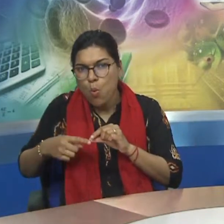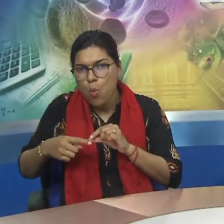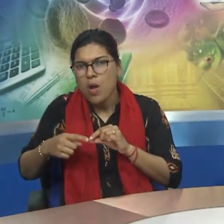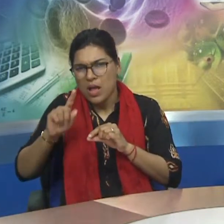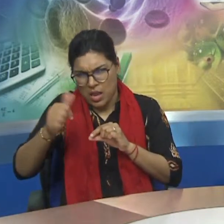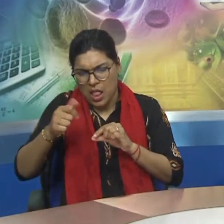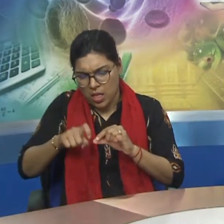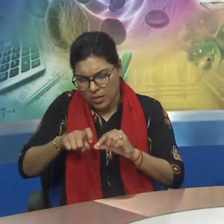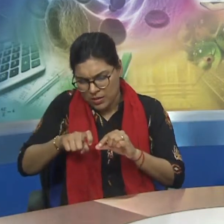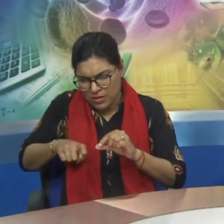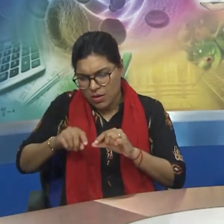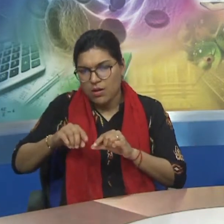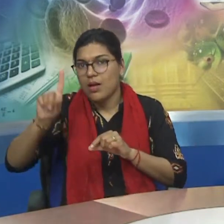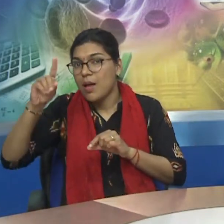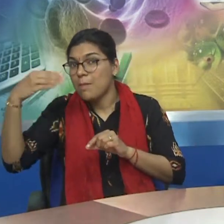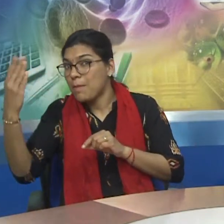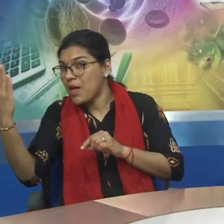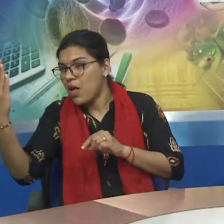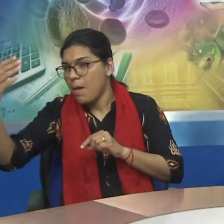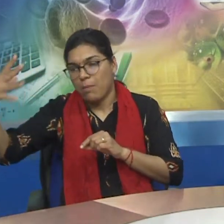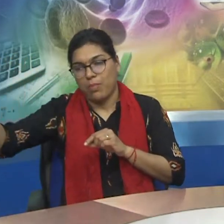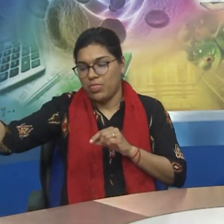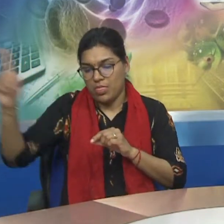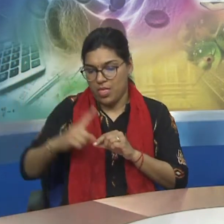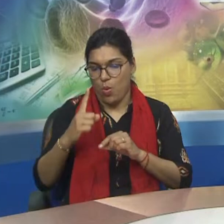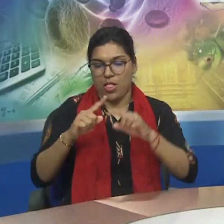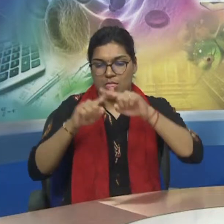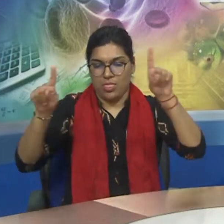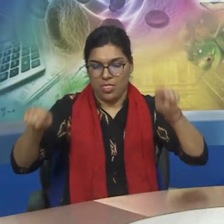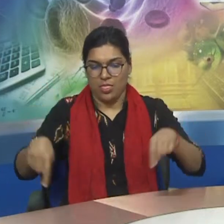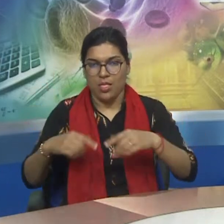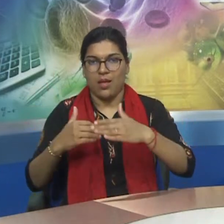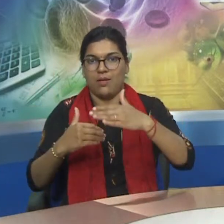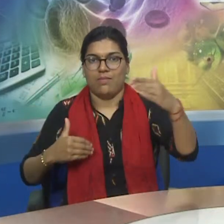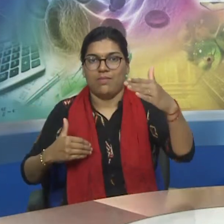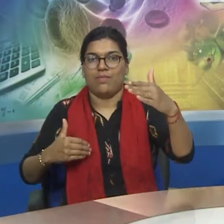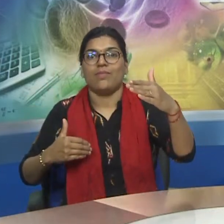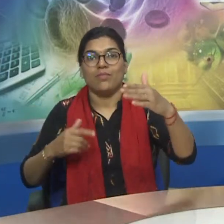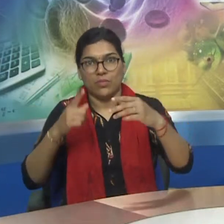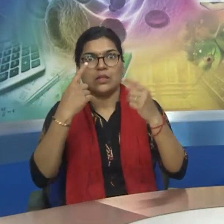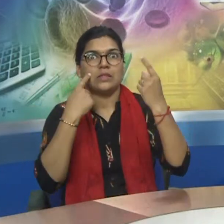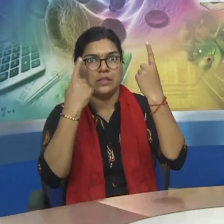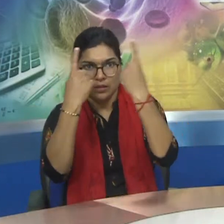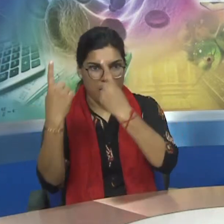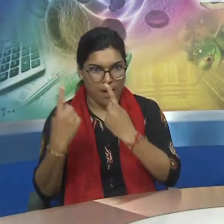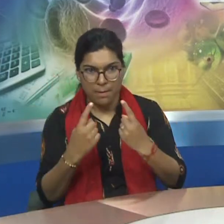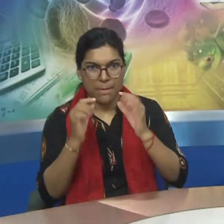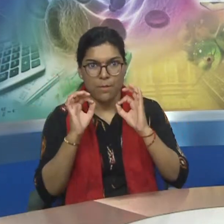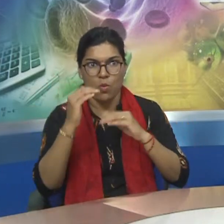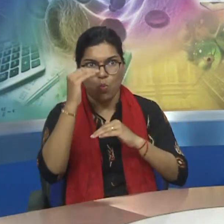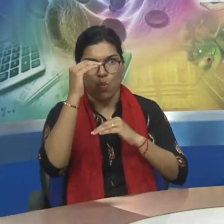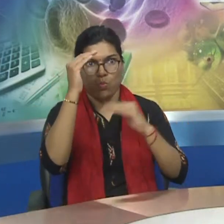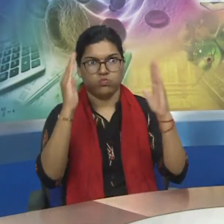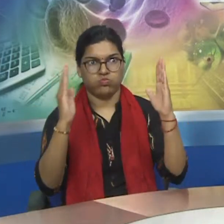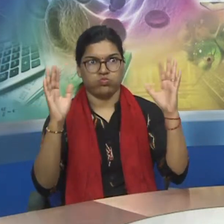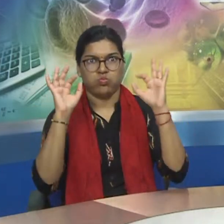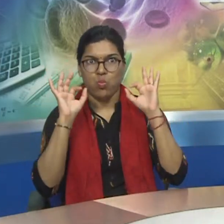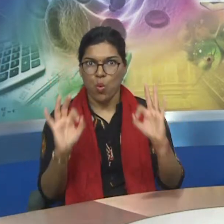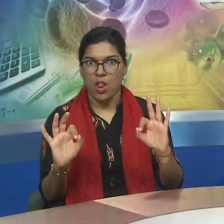side, below the content, on top of the content. So all that spacing can be